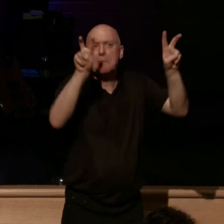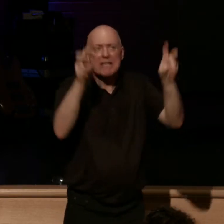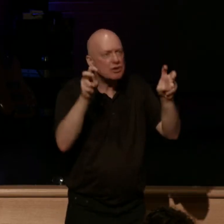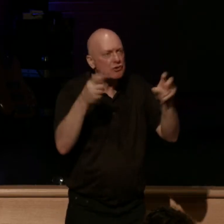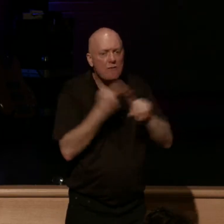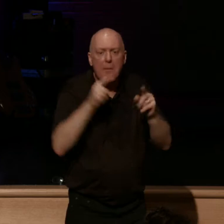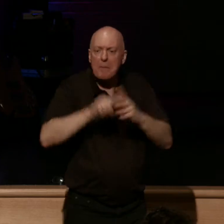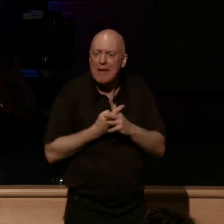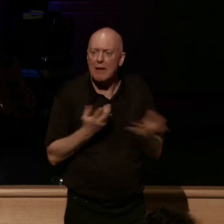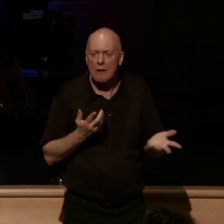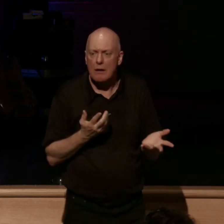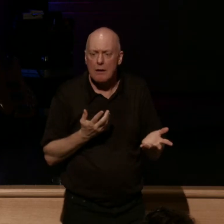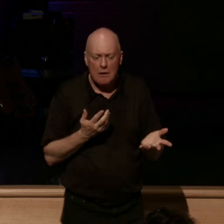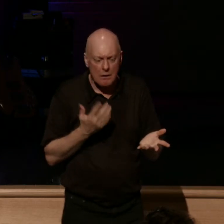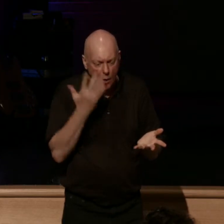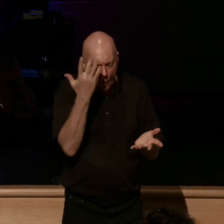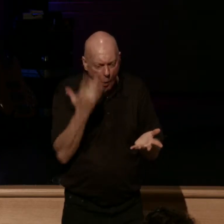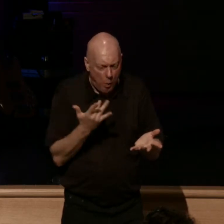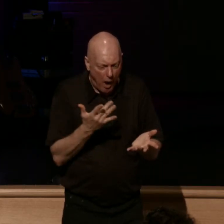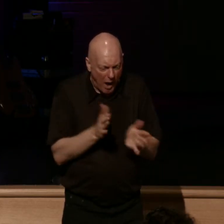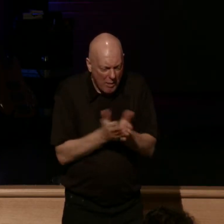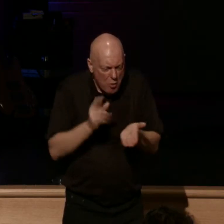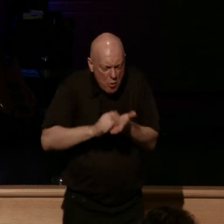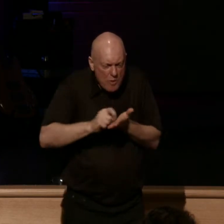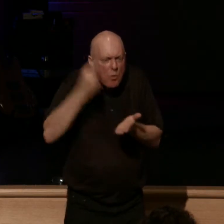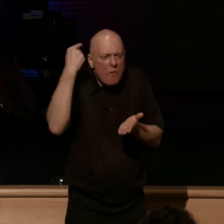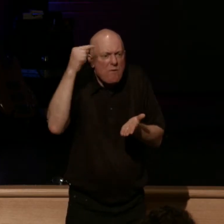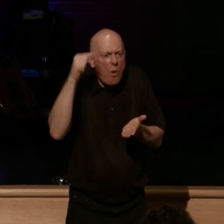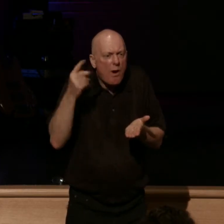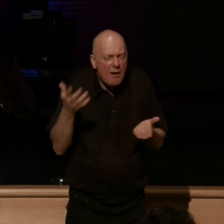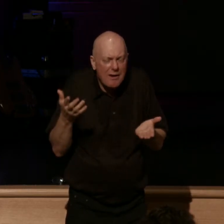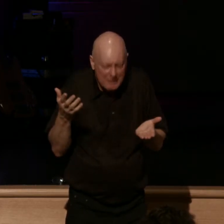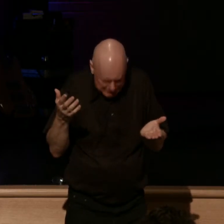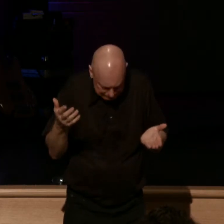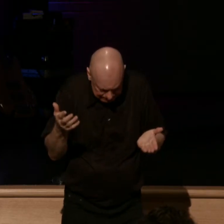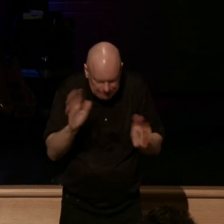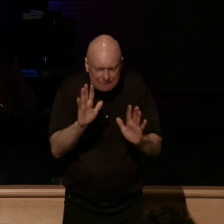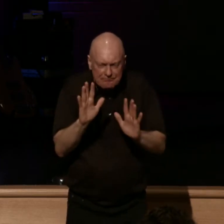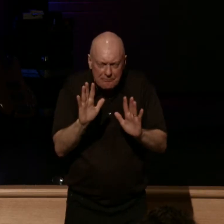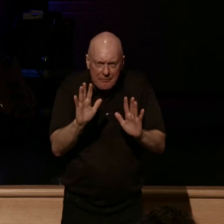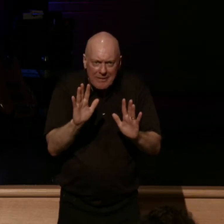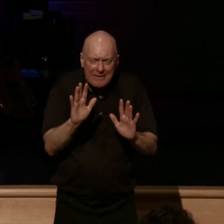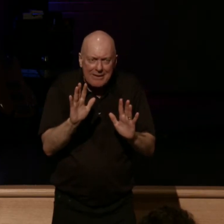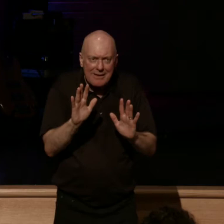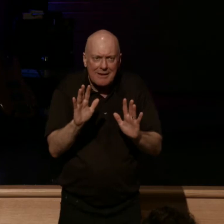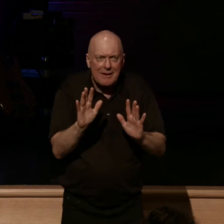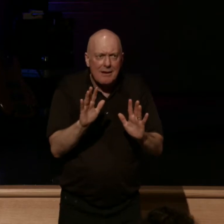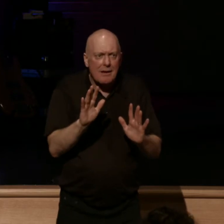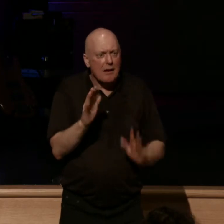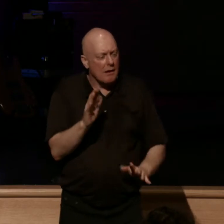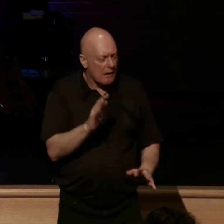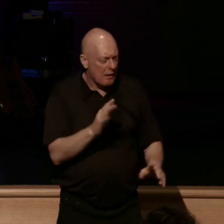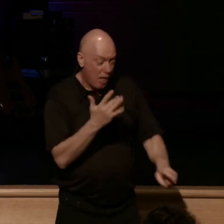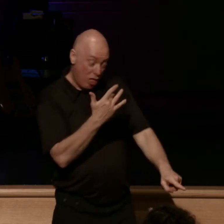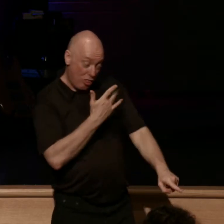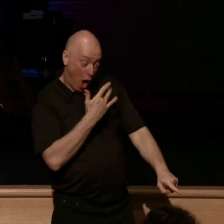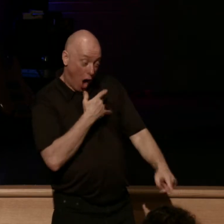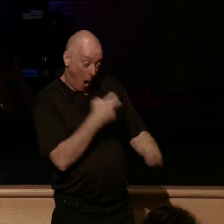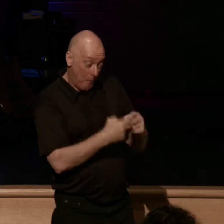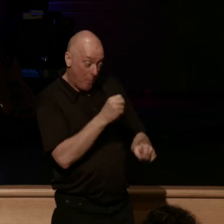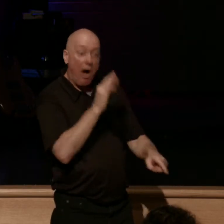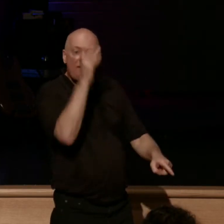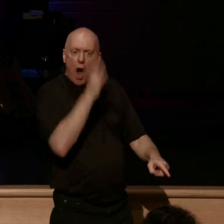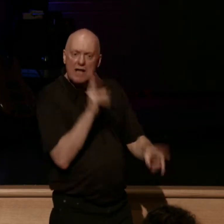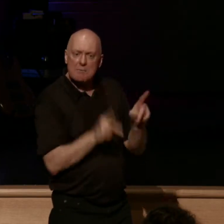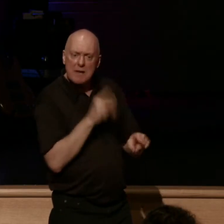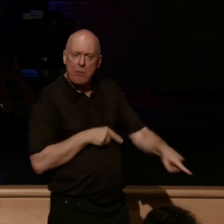beginning as to why this book has been written in the first place, okay? But more specifically, check that. It's the heart problem, really, of